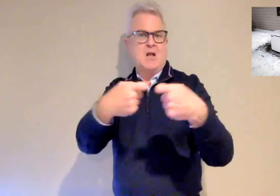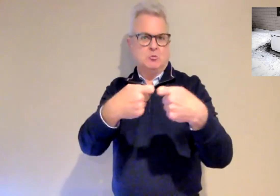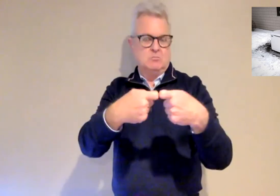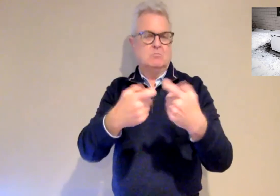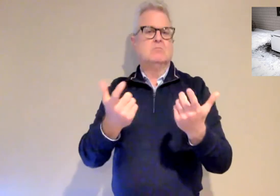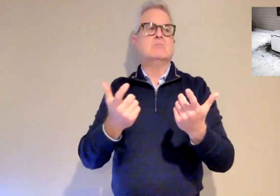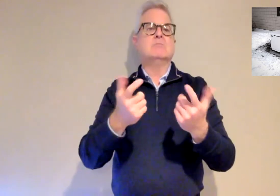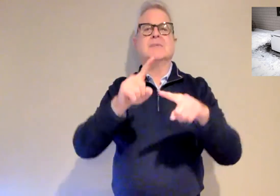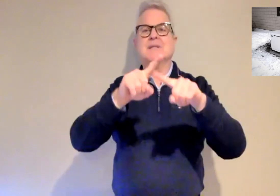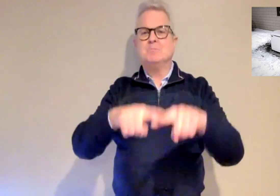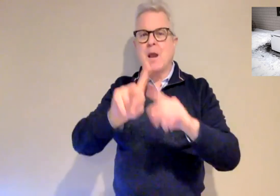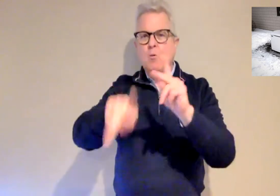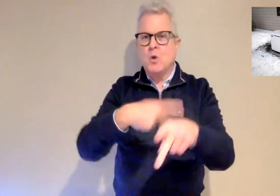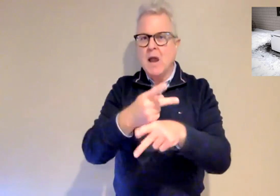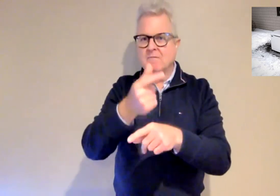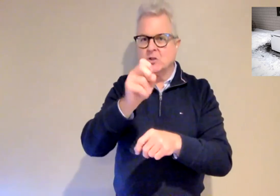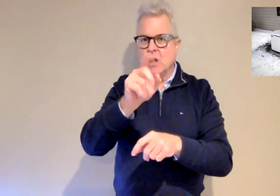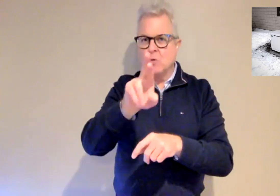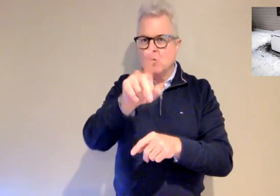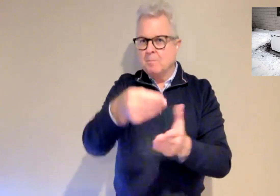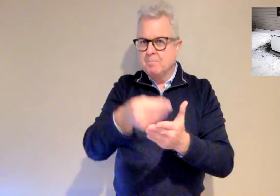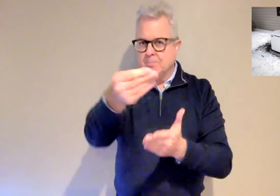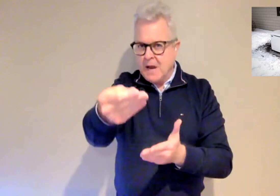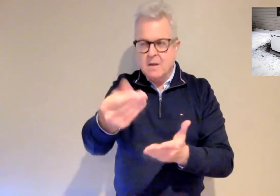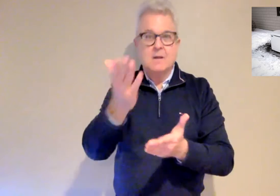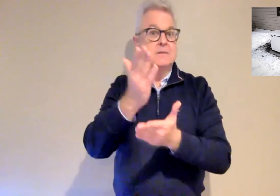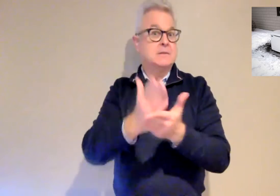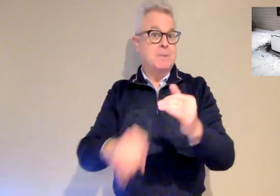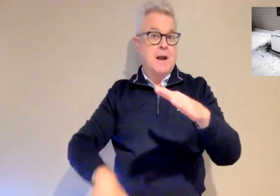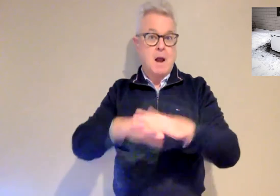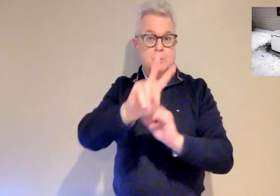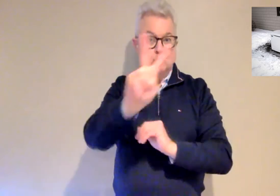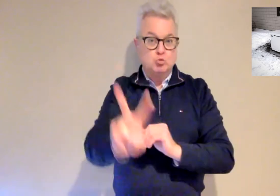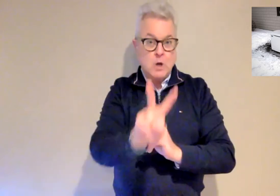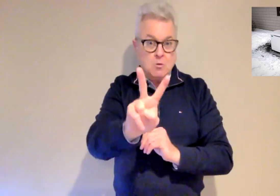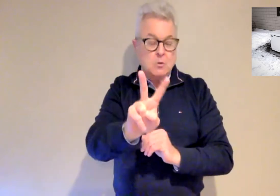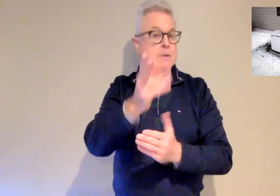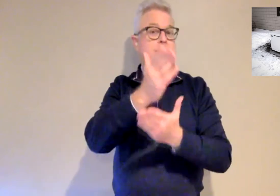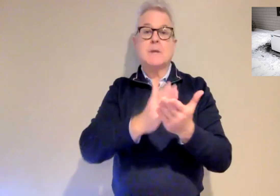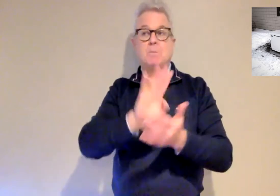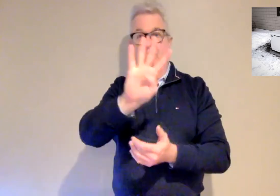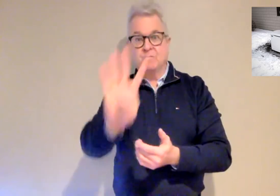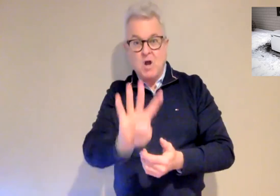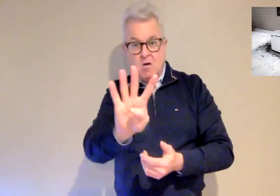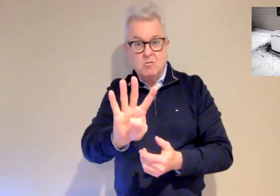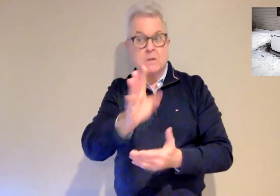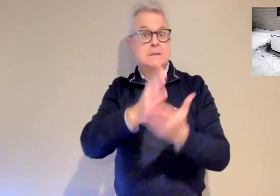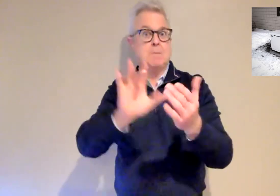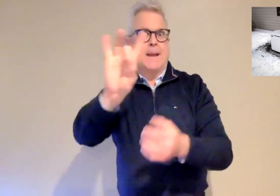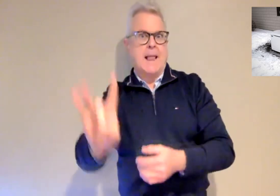energy to keep certain things going, depending on what type of generator you have. Some can go up to 2 hours, some can run up to